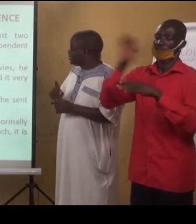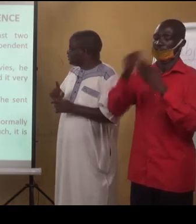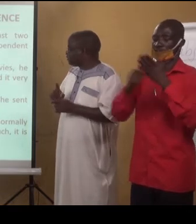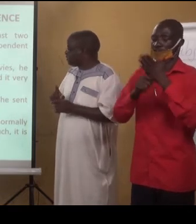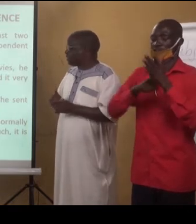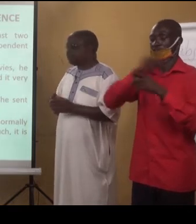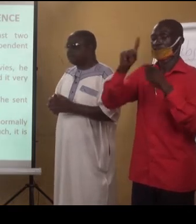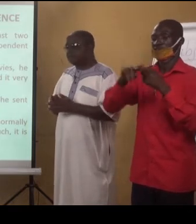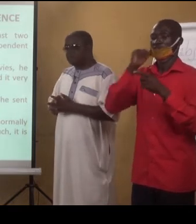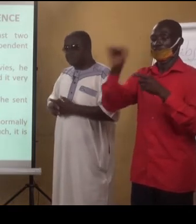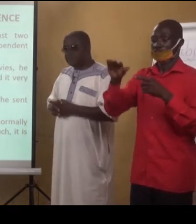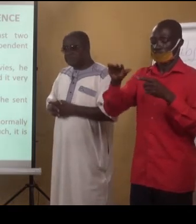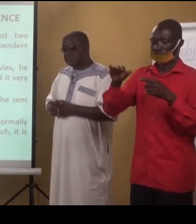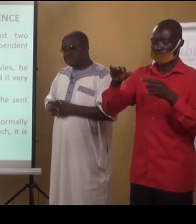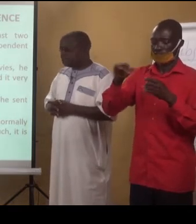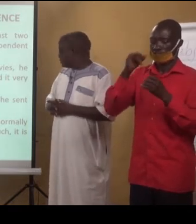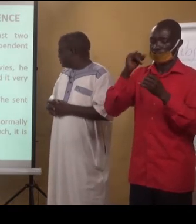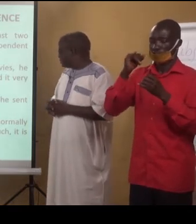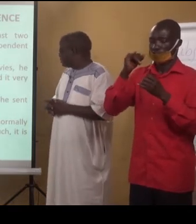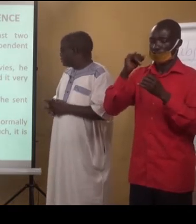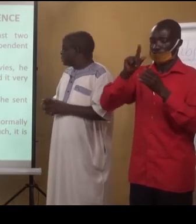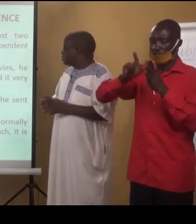when she finally remembered it.